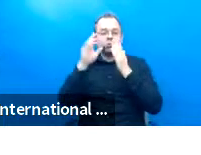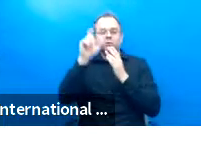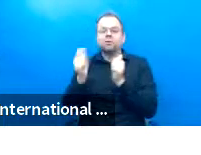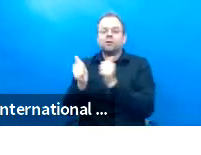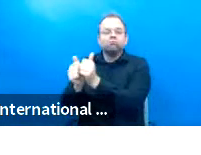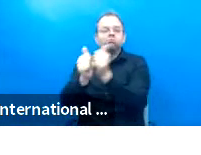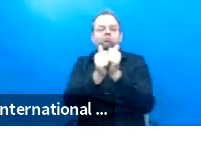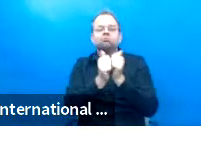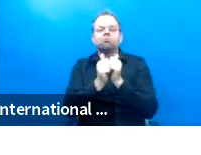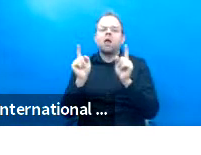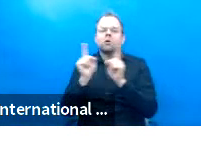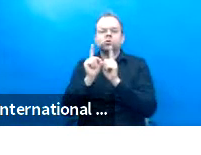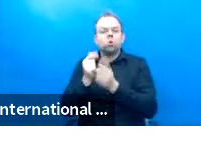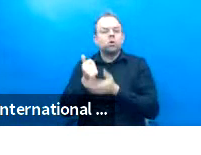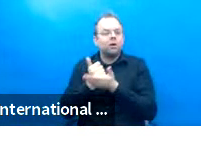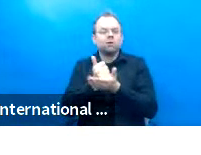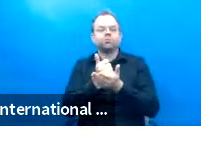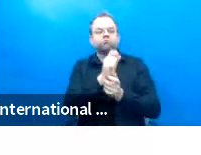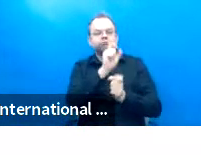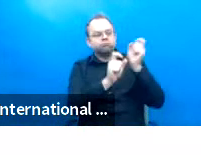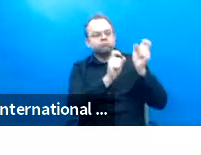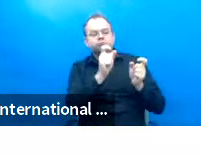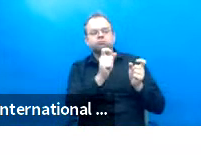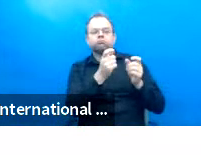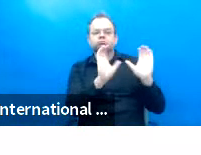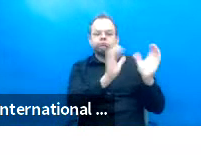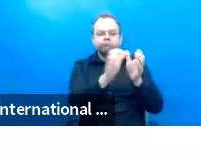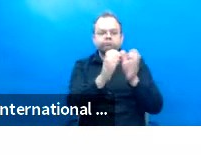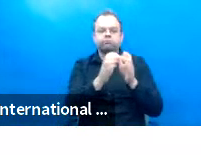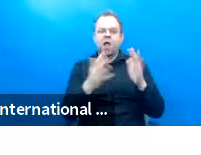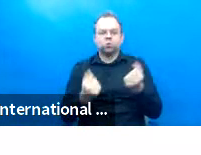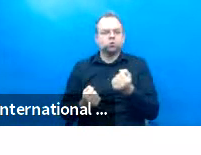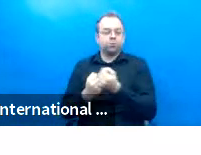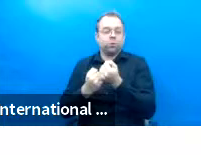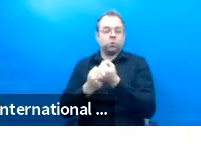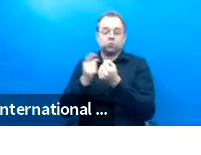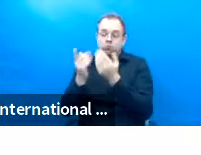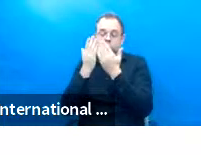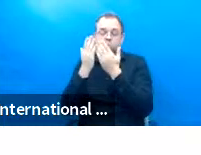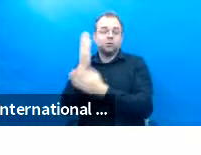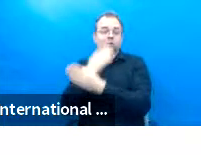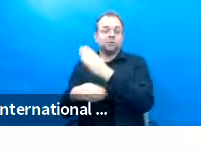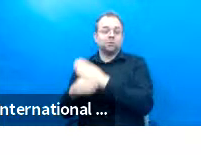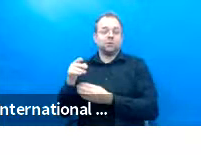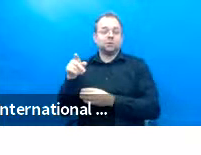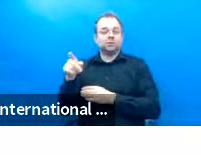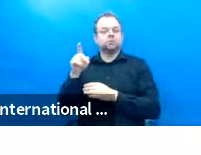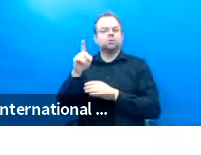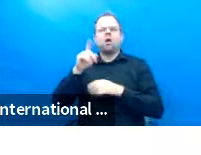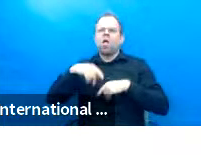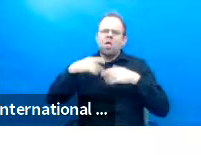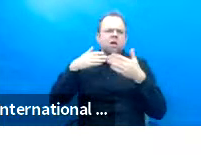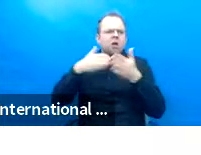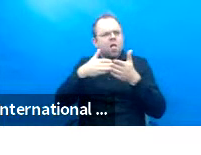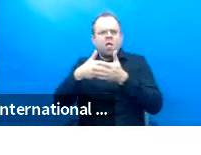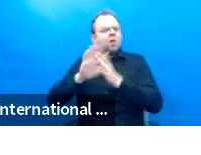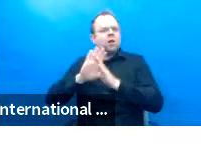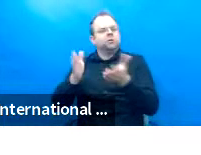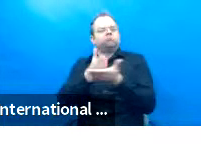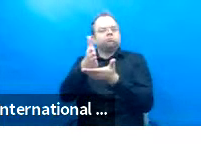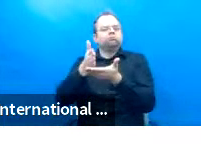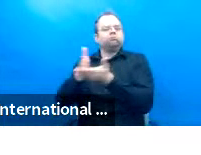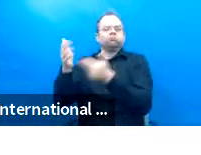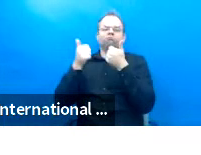by many universities. So big applause for ESN, who is also represented here in